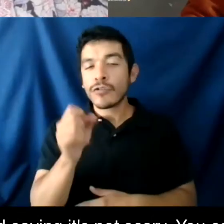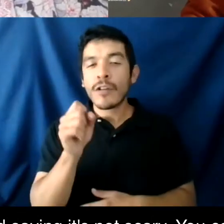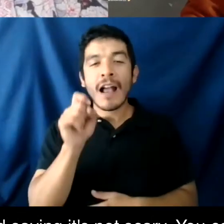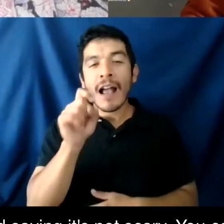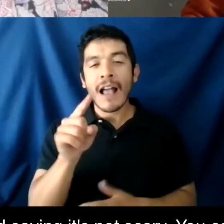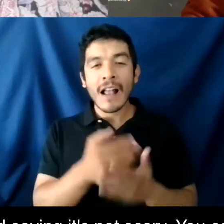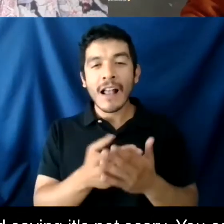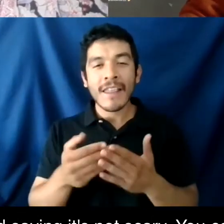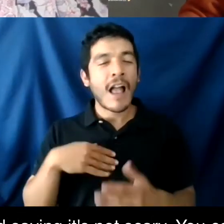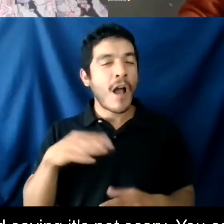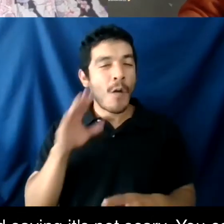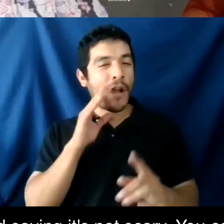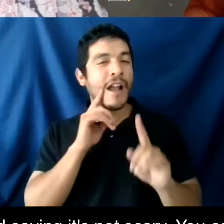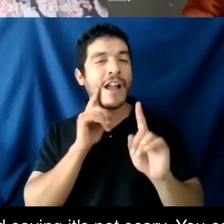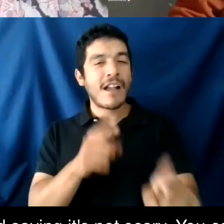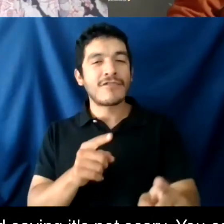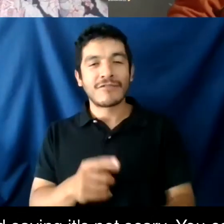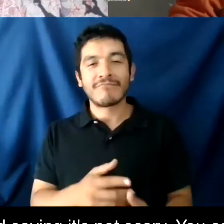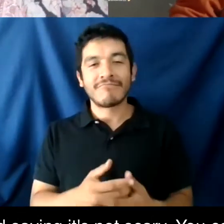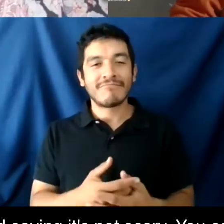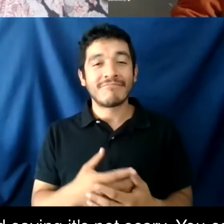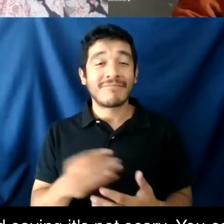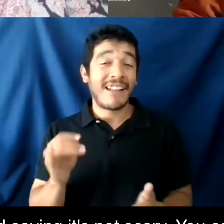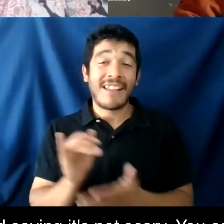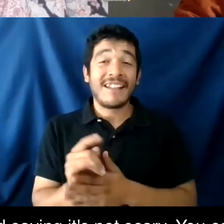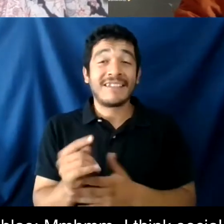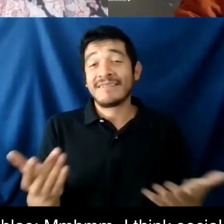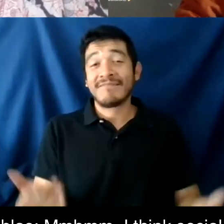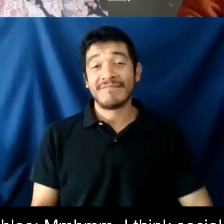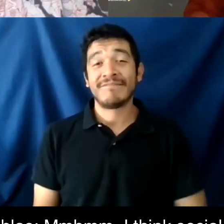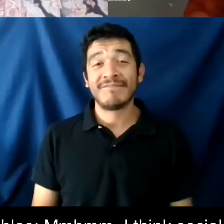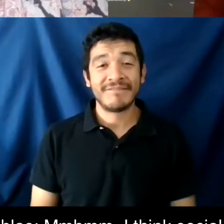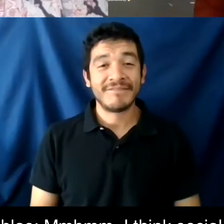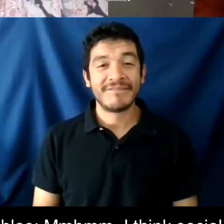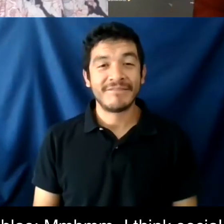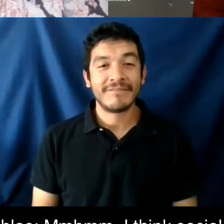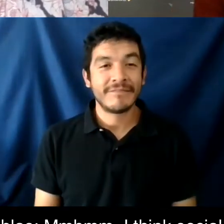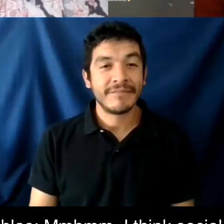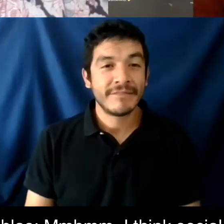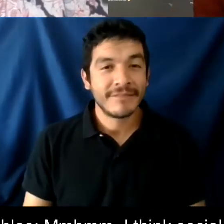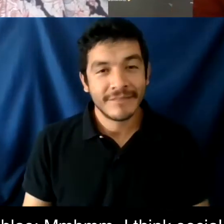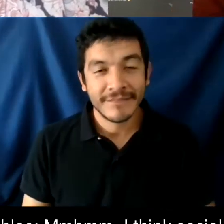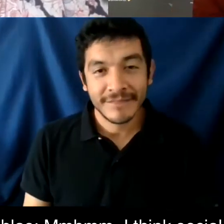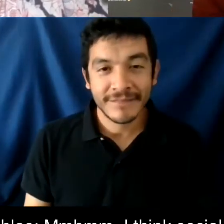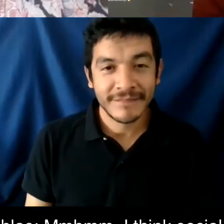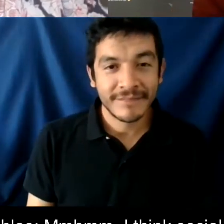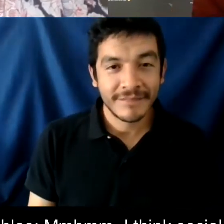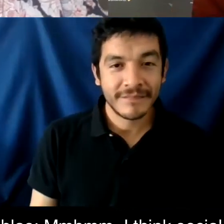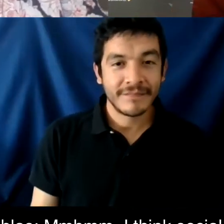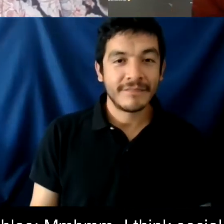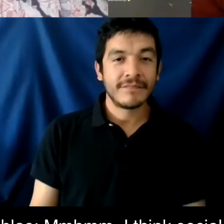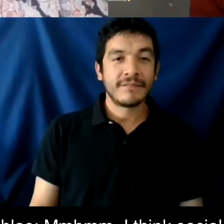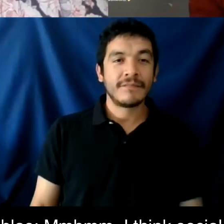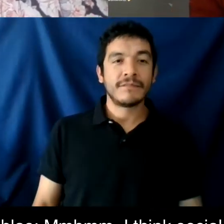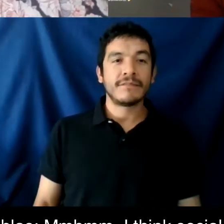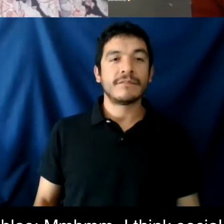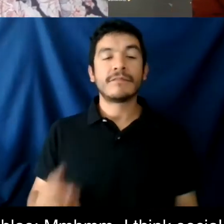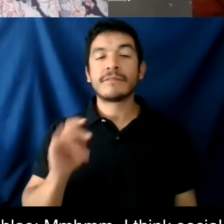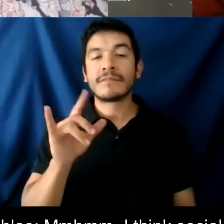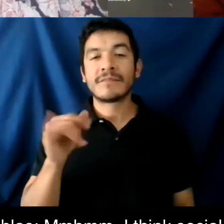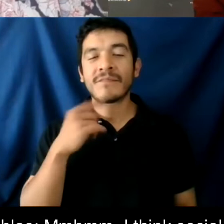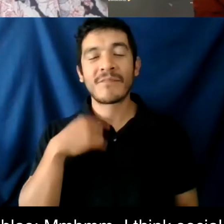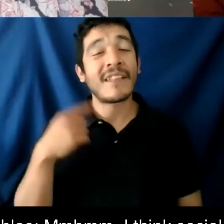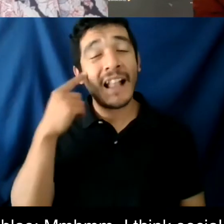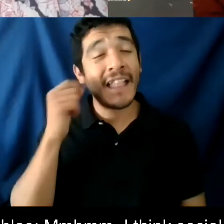things and we'll answer them, and then yeah. Like, I think social media, like you